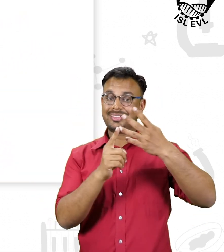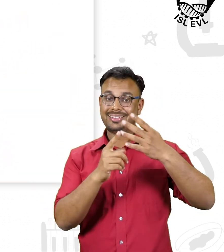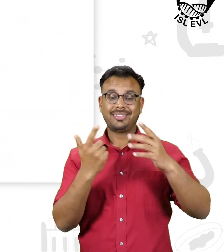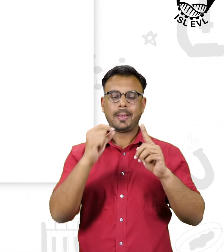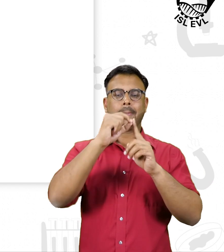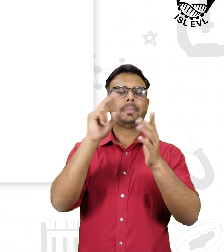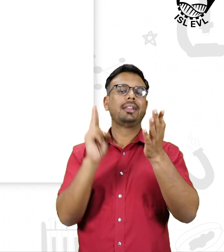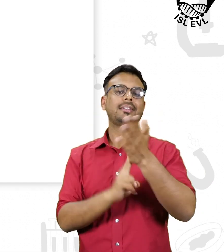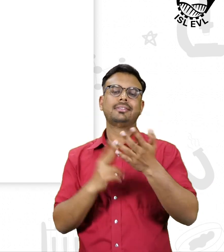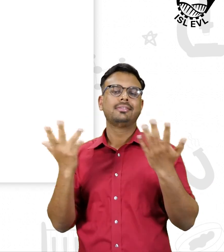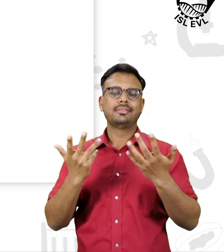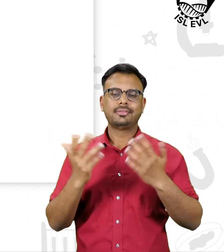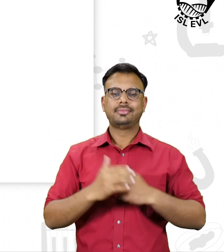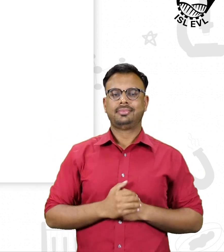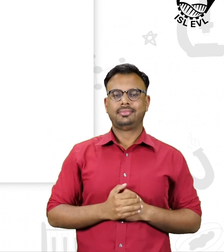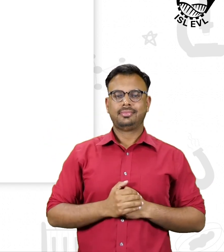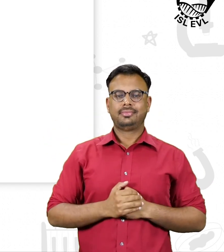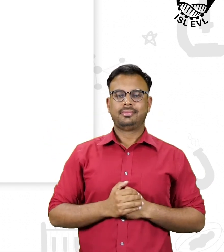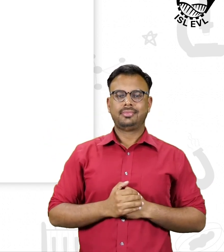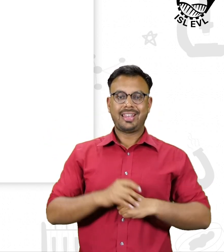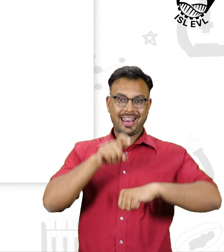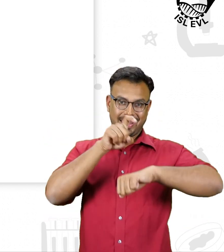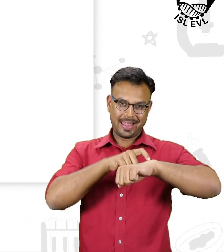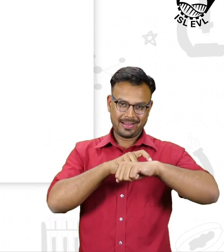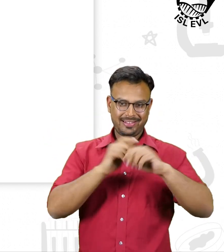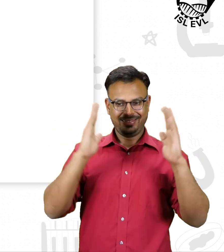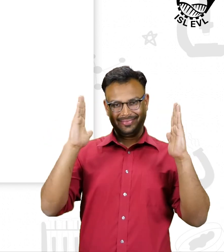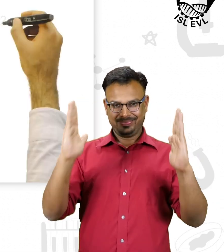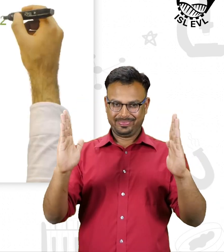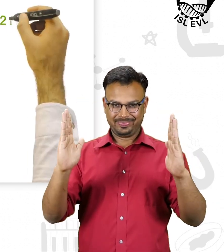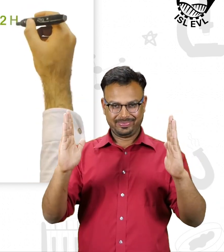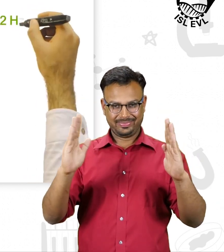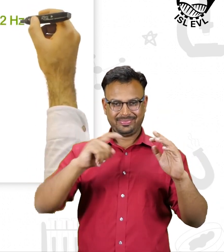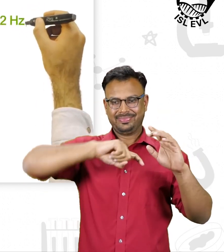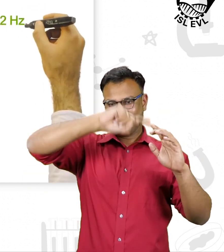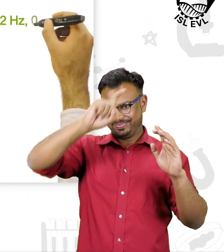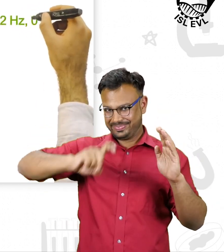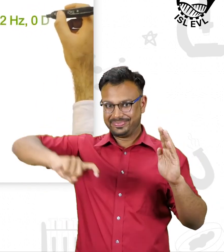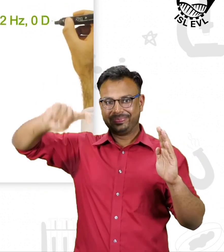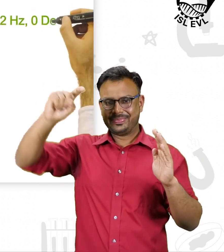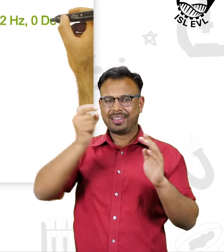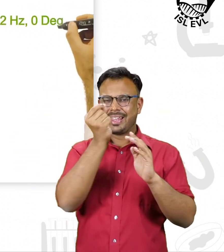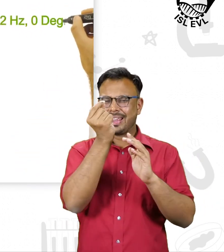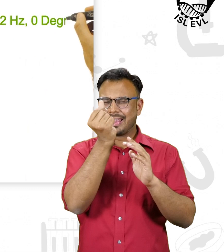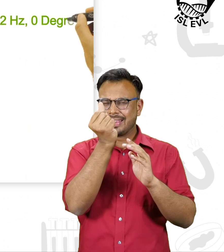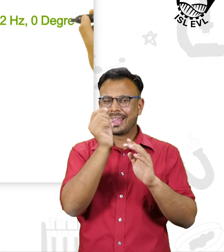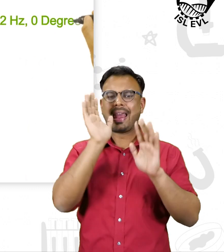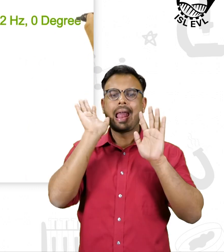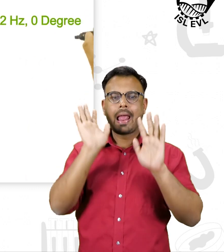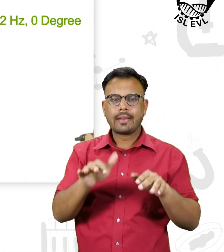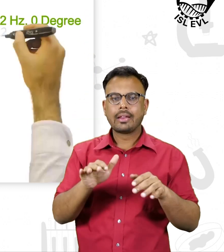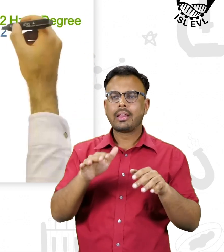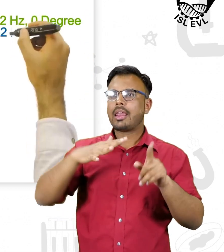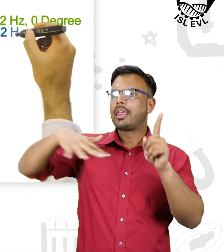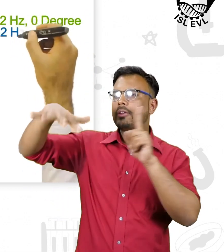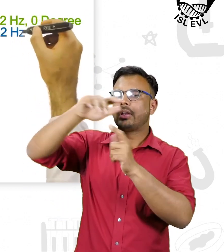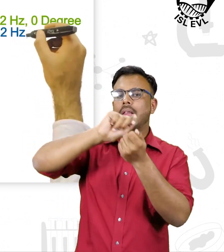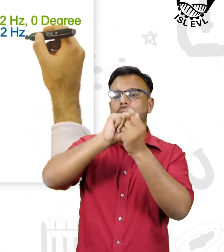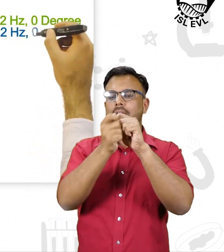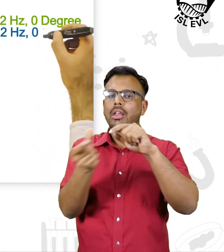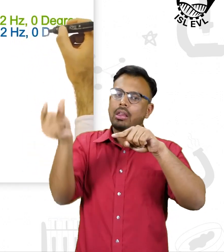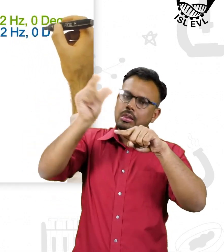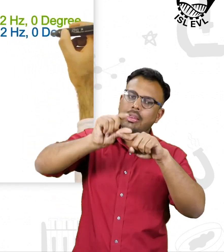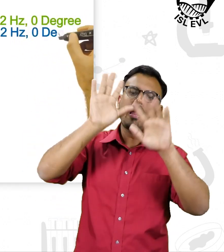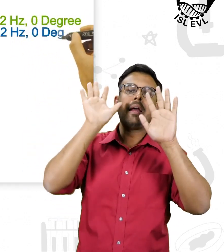example, an oscillator with a phase noise of plus or minus 20 degrees generates output with random phase shift from plus 20